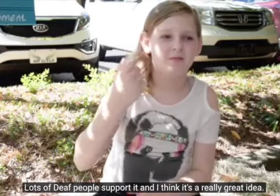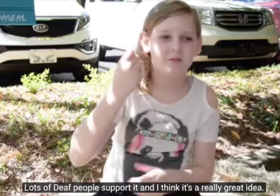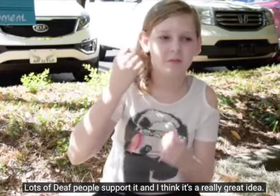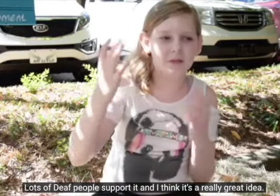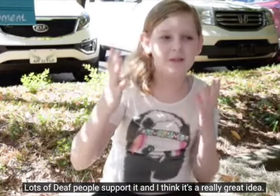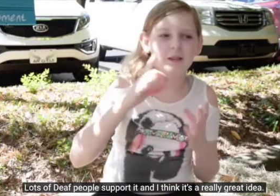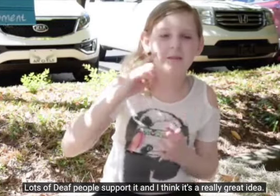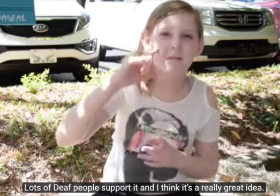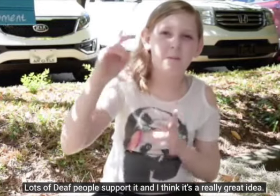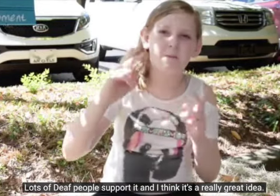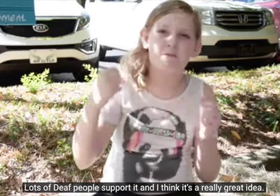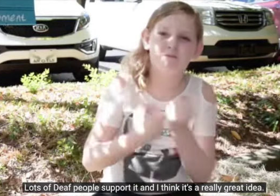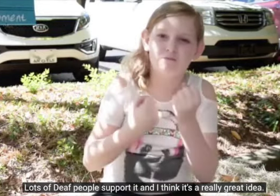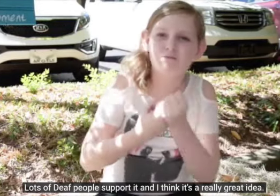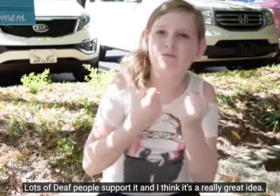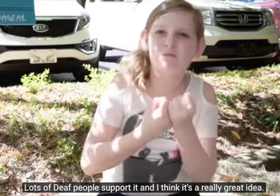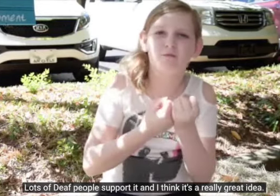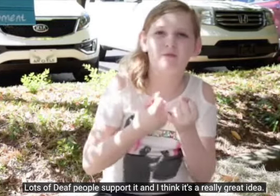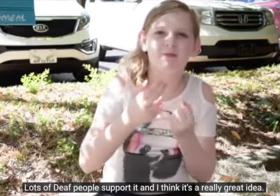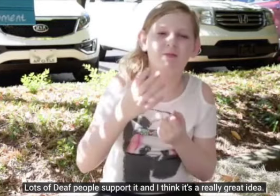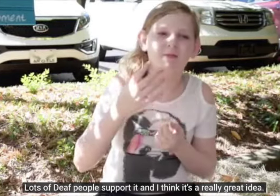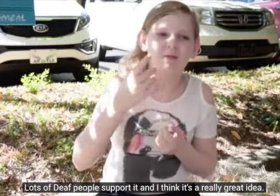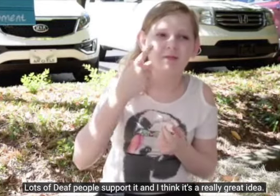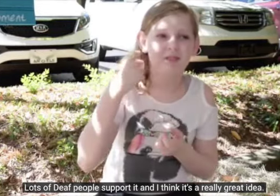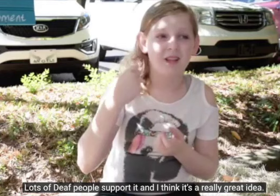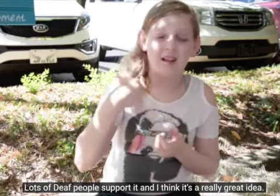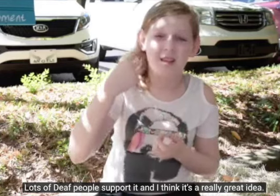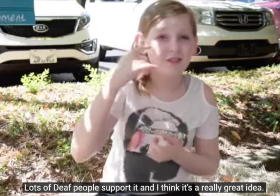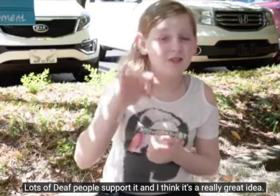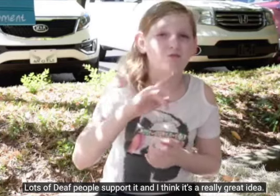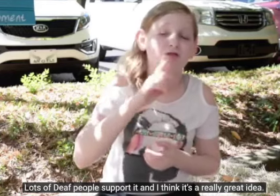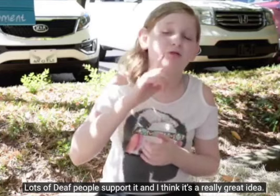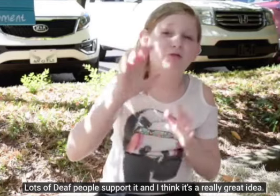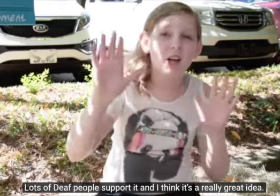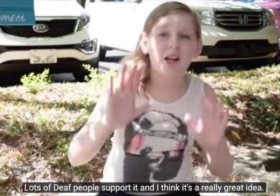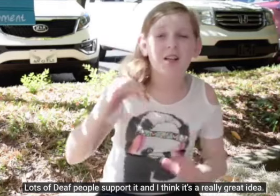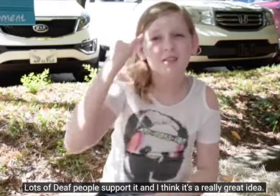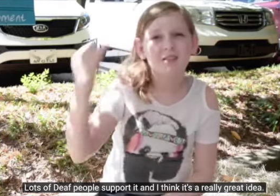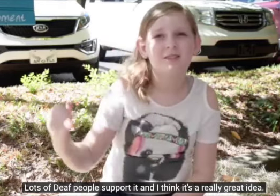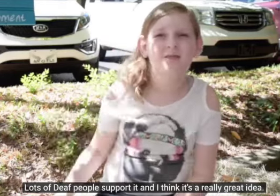Lots of deaf people support it, and I think it's a really great idea.